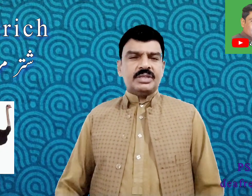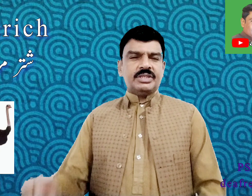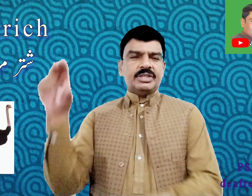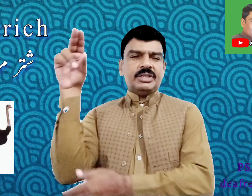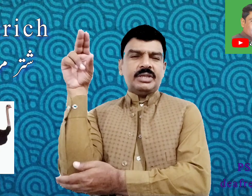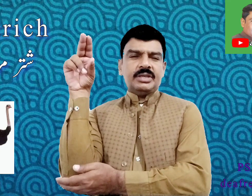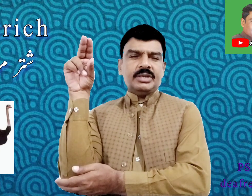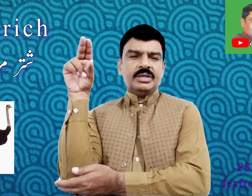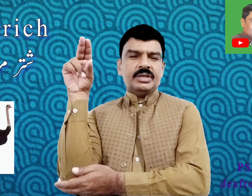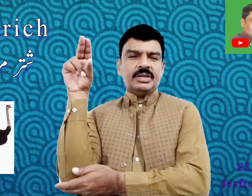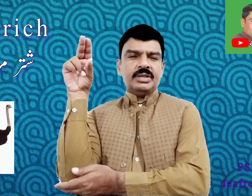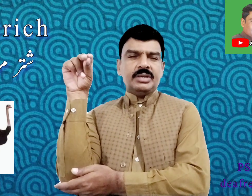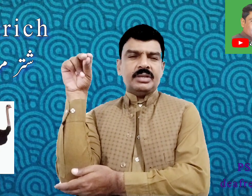ostrich,